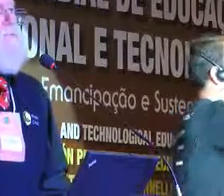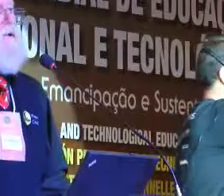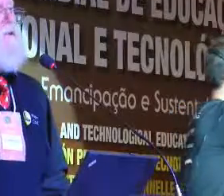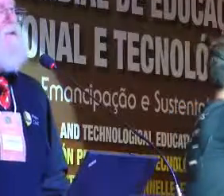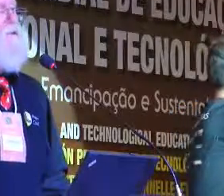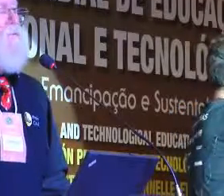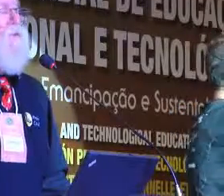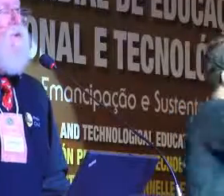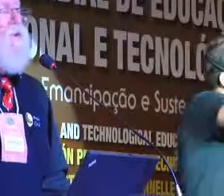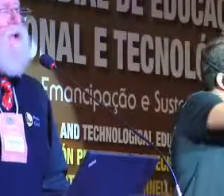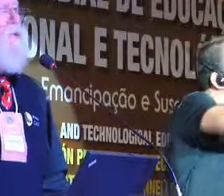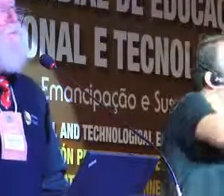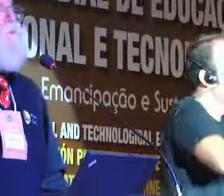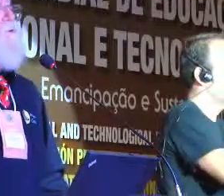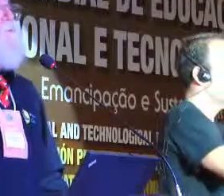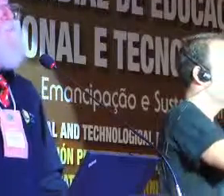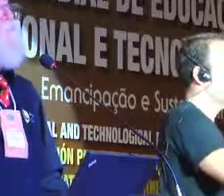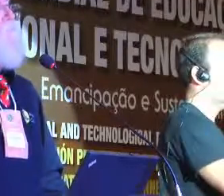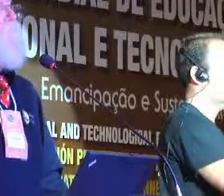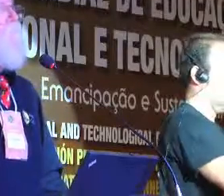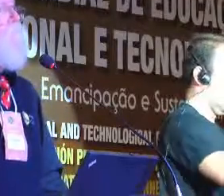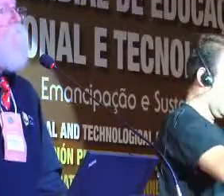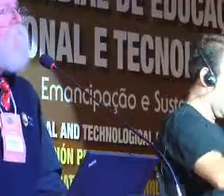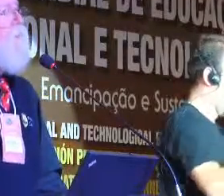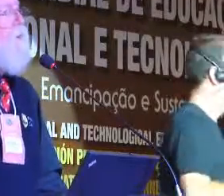Linux operating system on that computer.